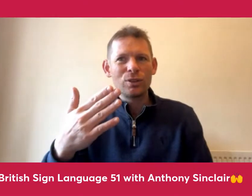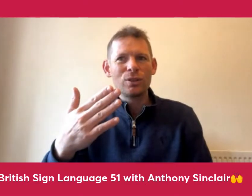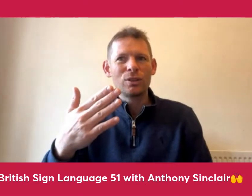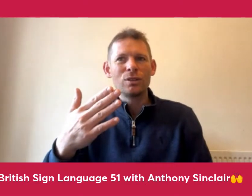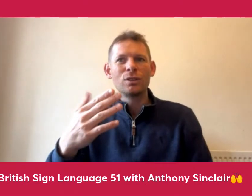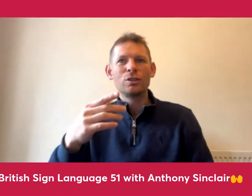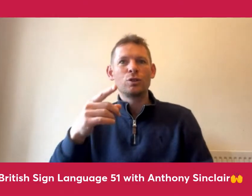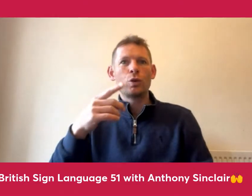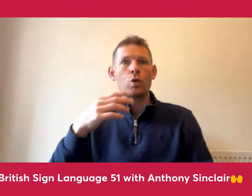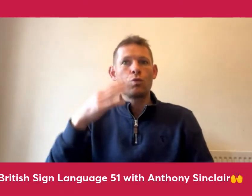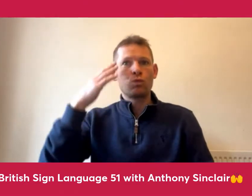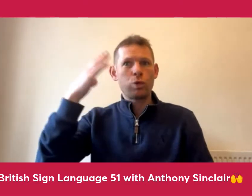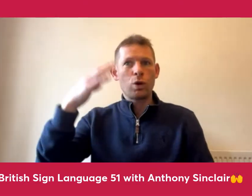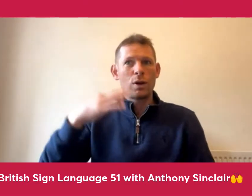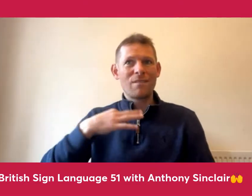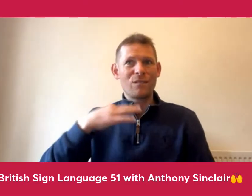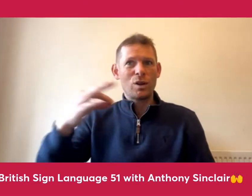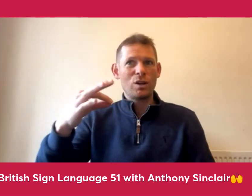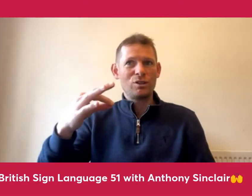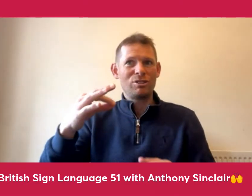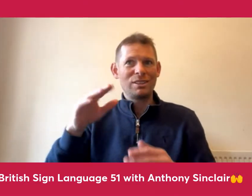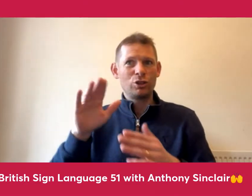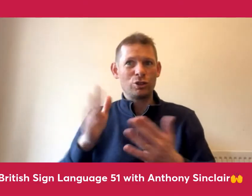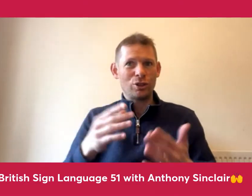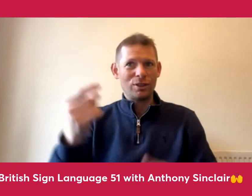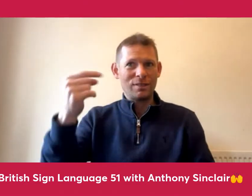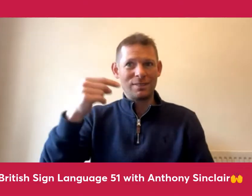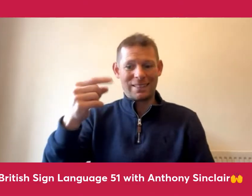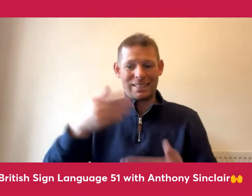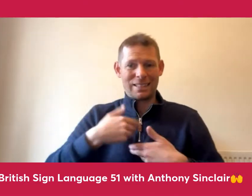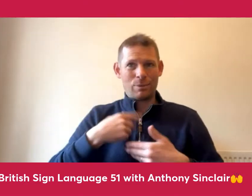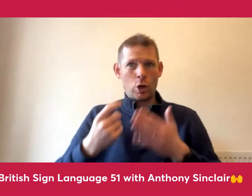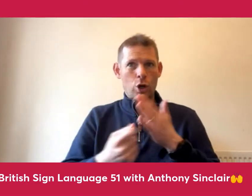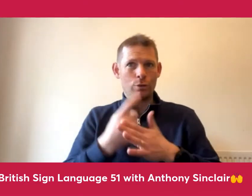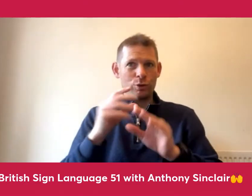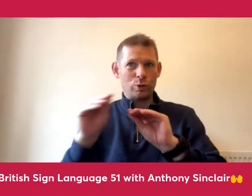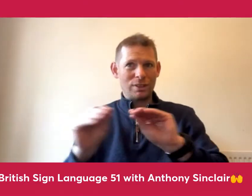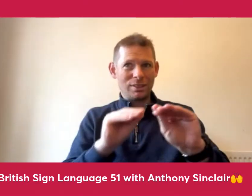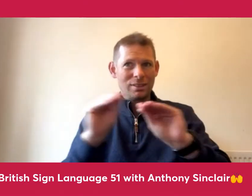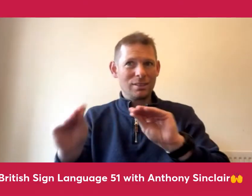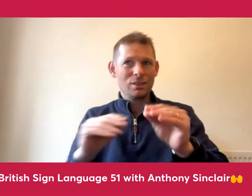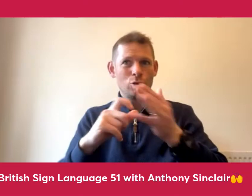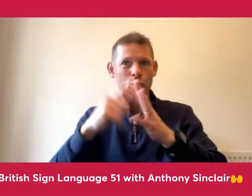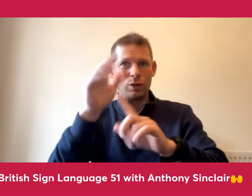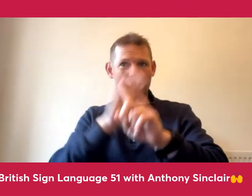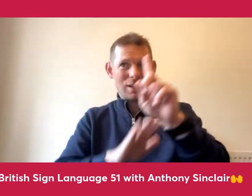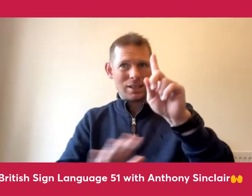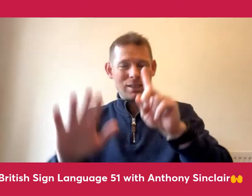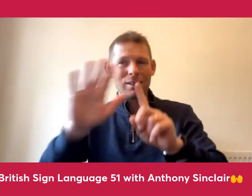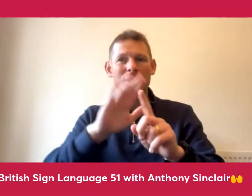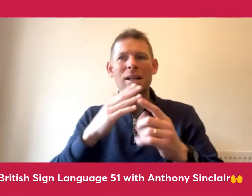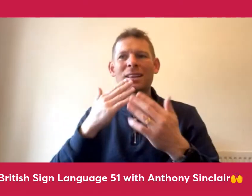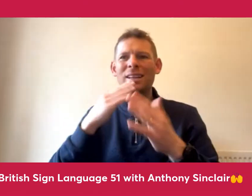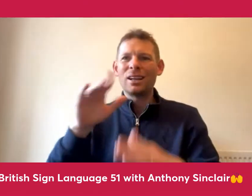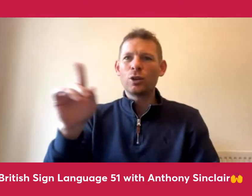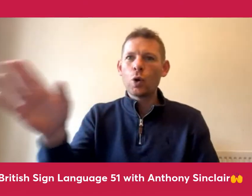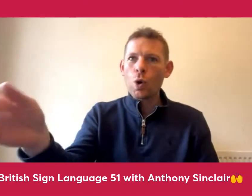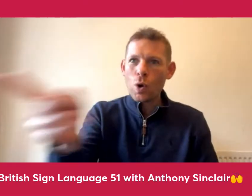So a big thank you to Royal Voluntary Service again for giving me the opportunity to teach sign language,